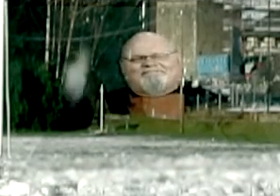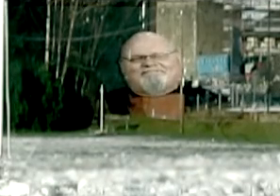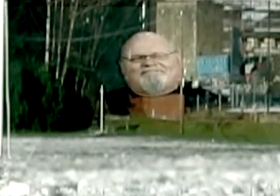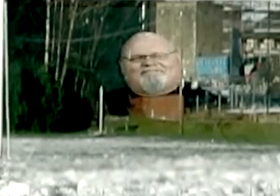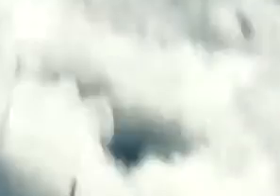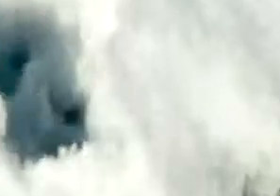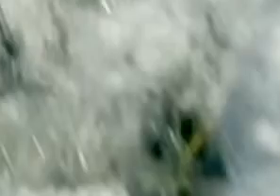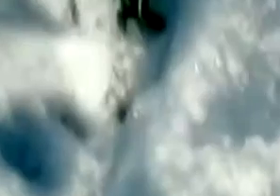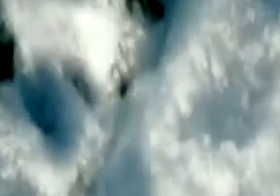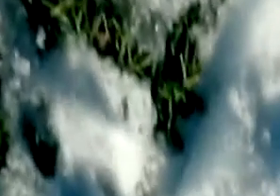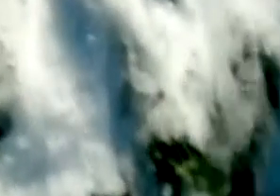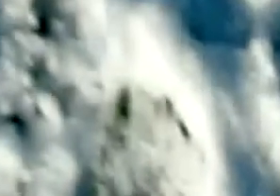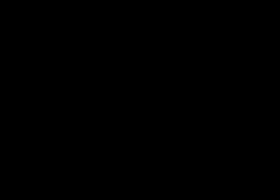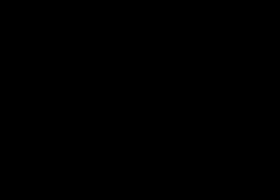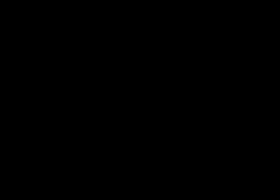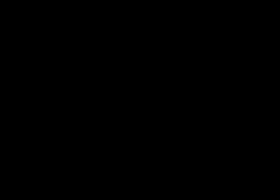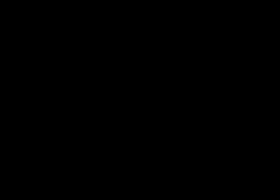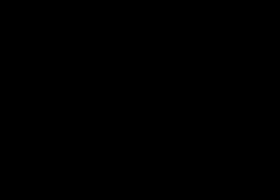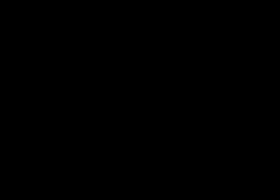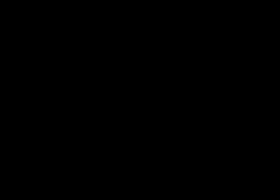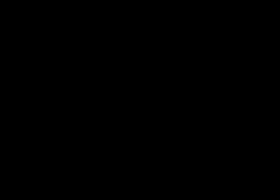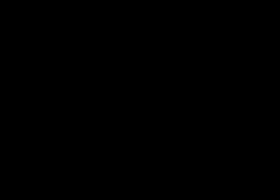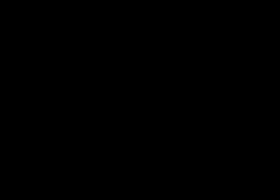I'm gonna have those Two, Two,